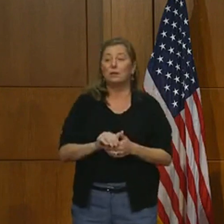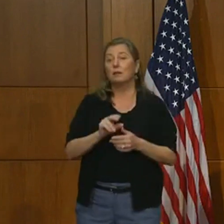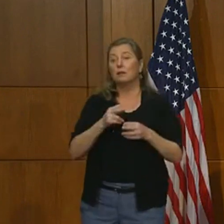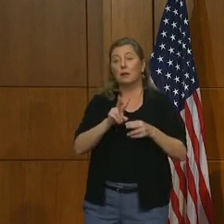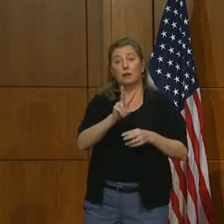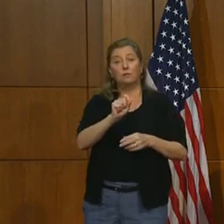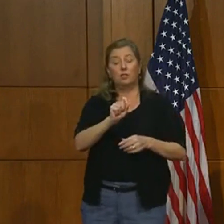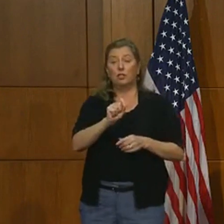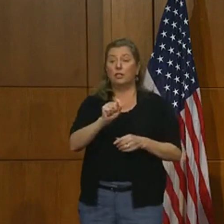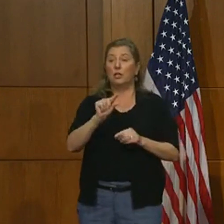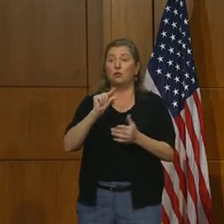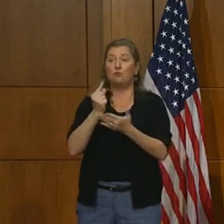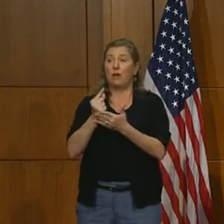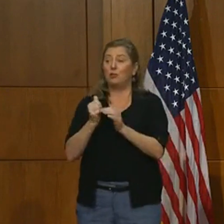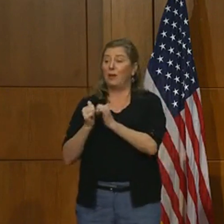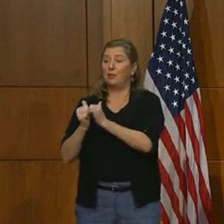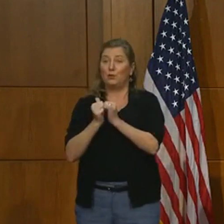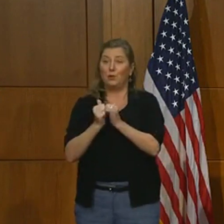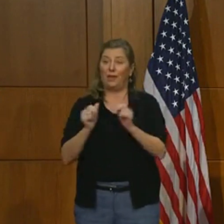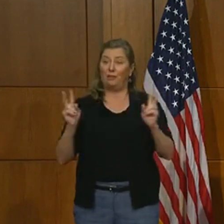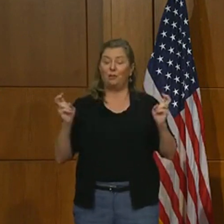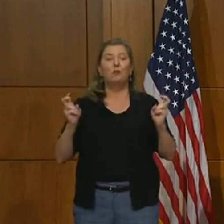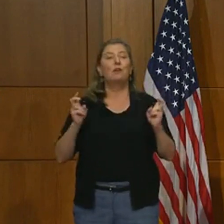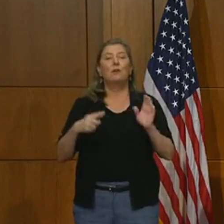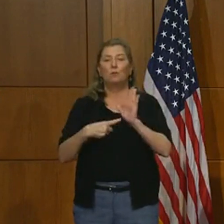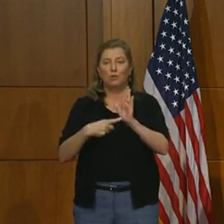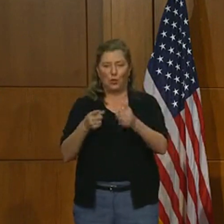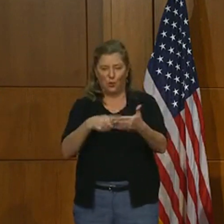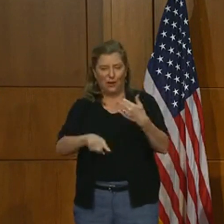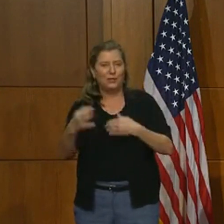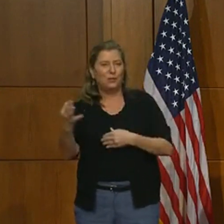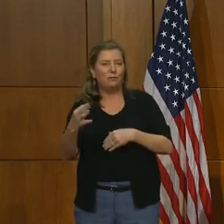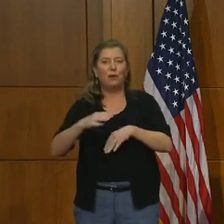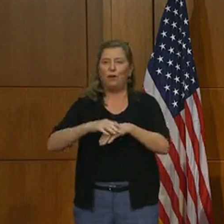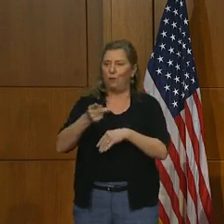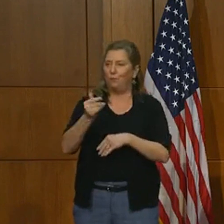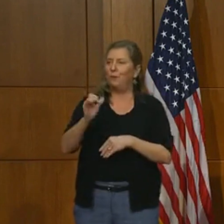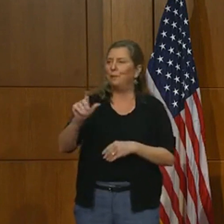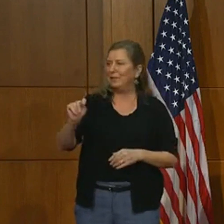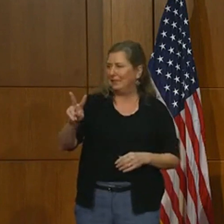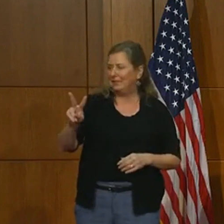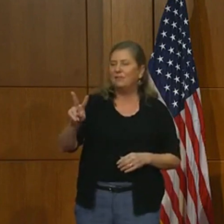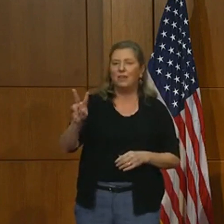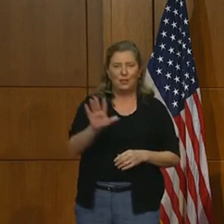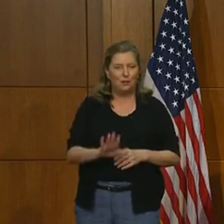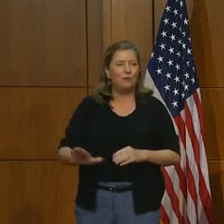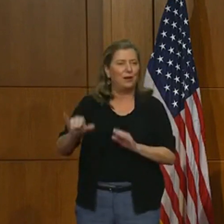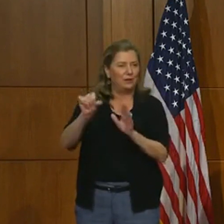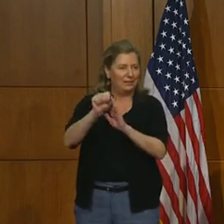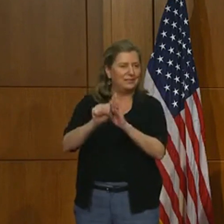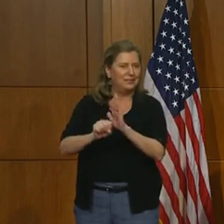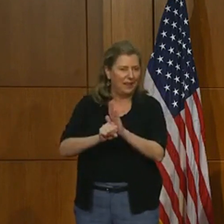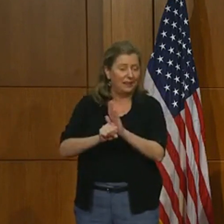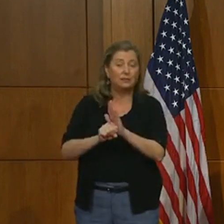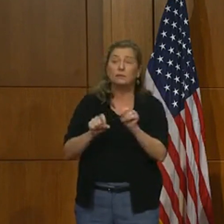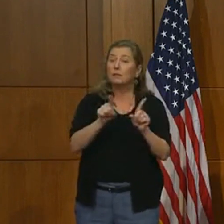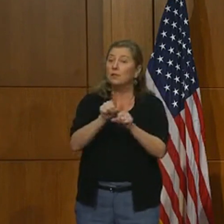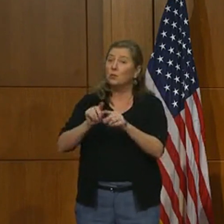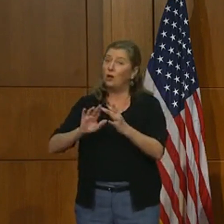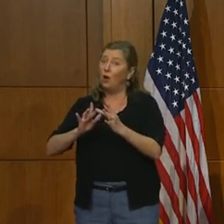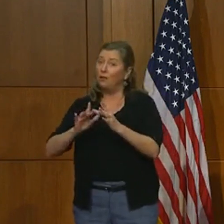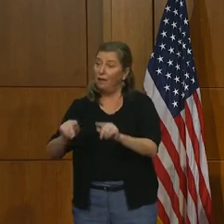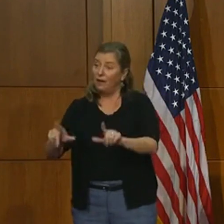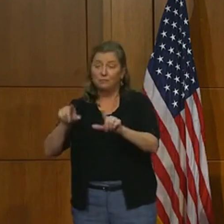Virginia Graduates Together will air next Friday on public television stations across the state as well as